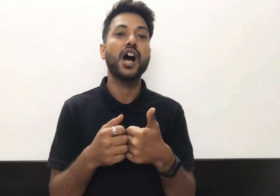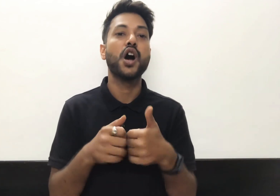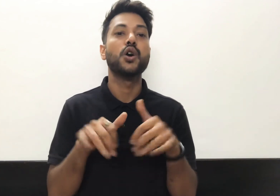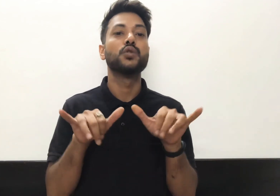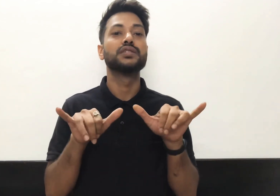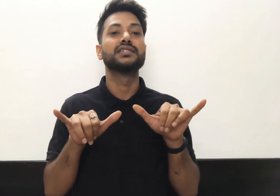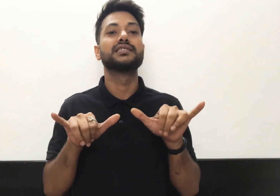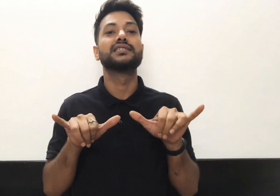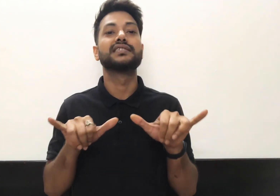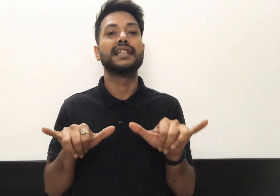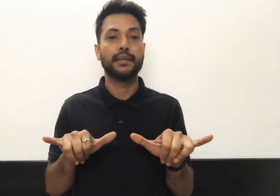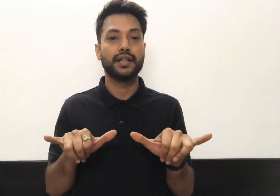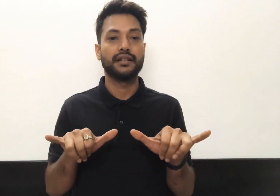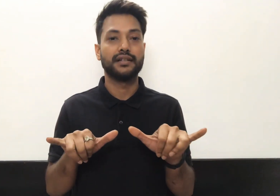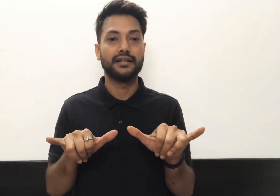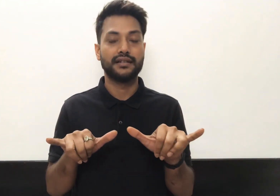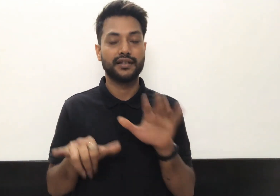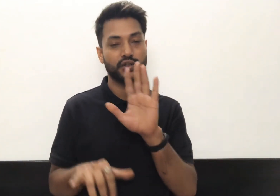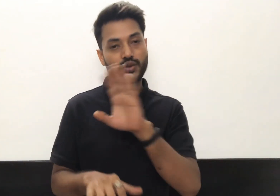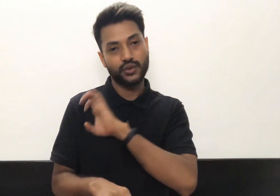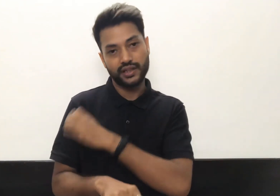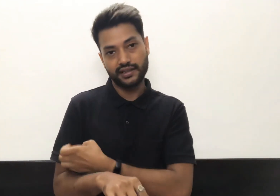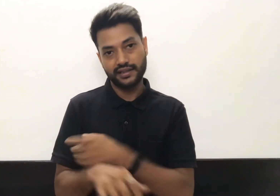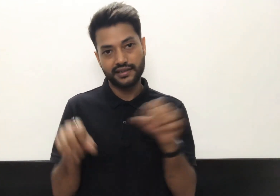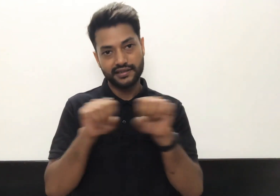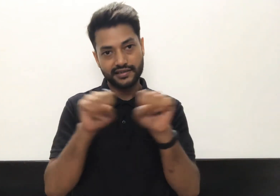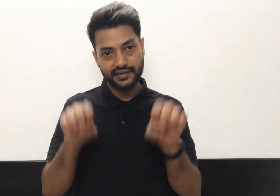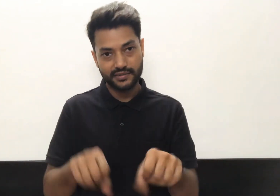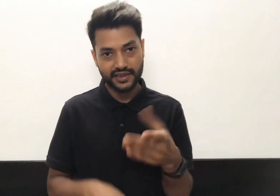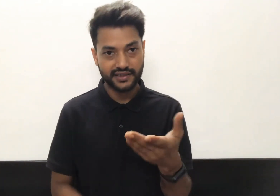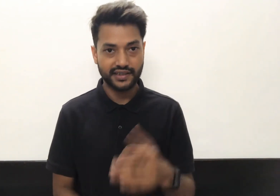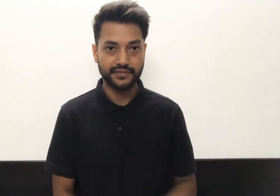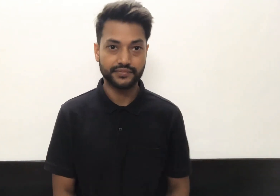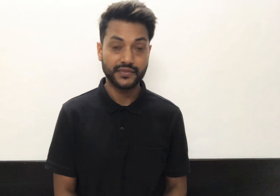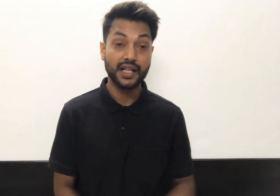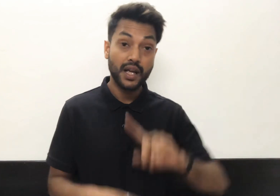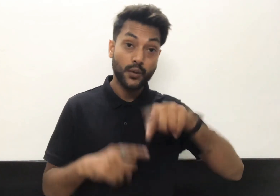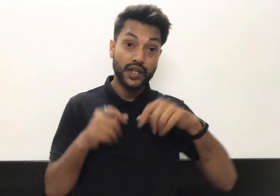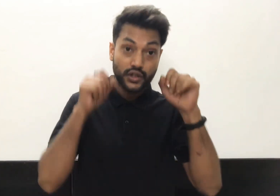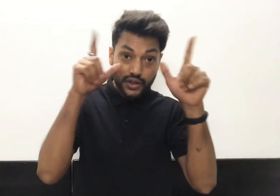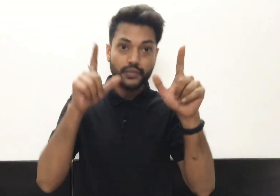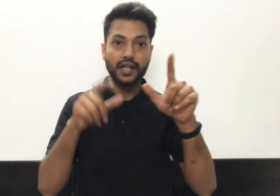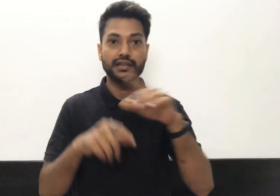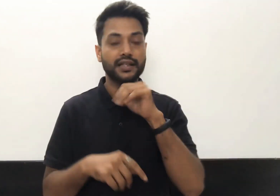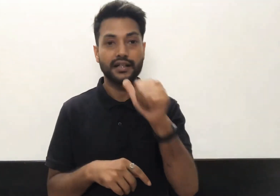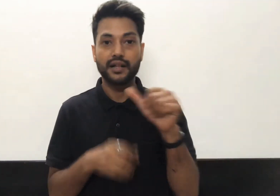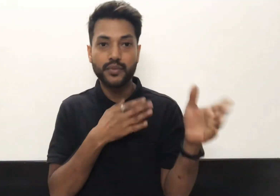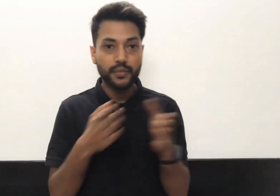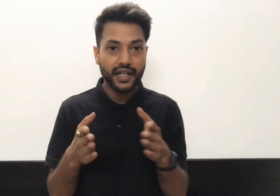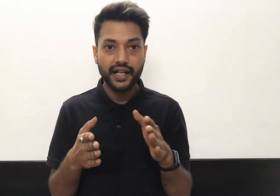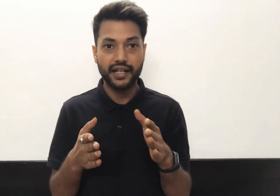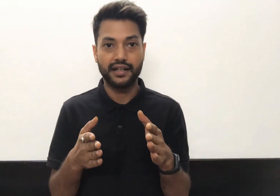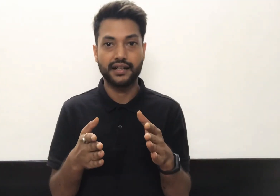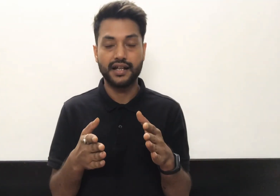is. When you're surprised, when you're not prepared for something, how does your